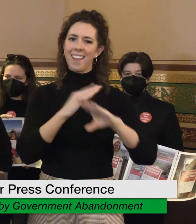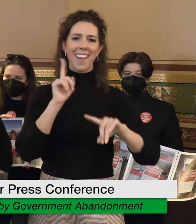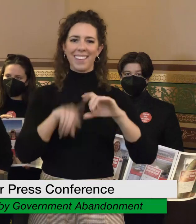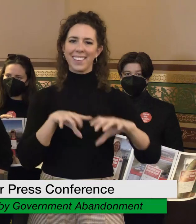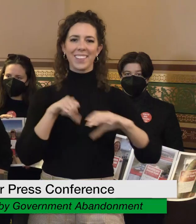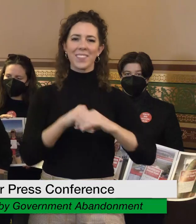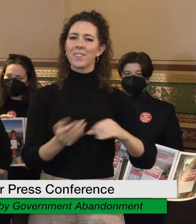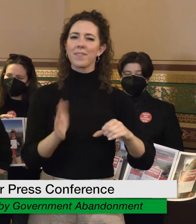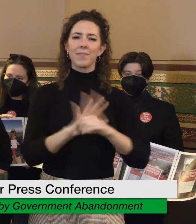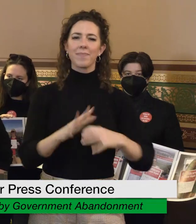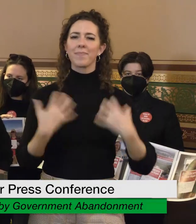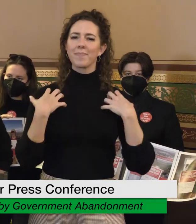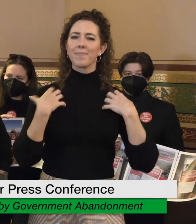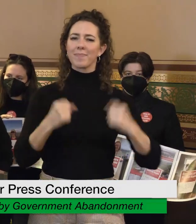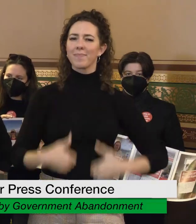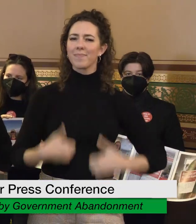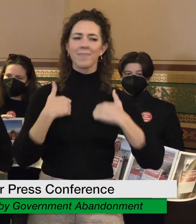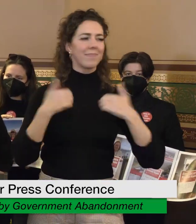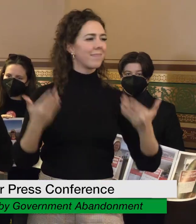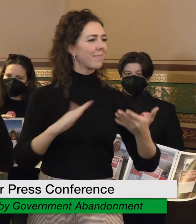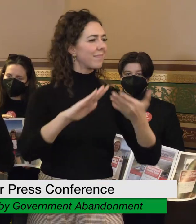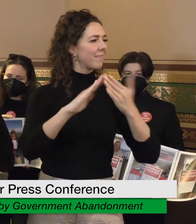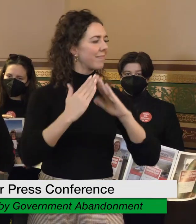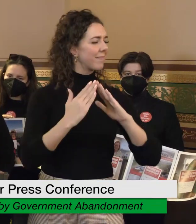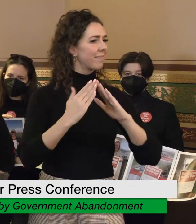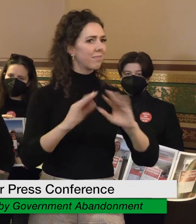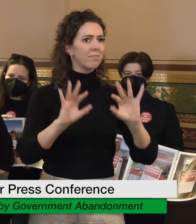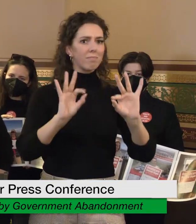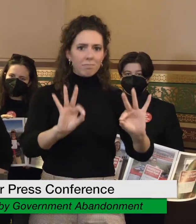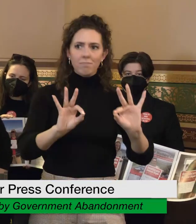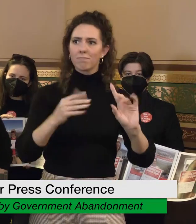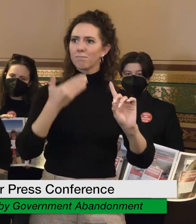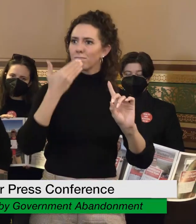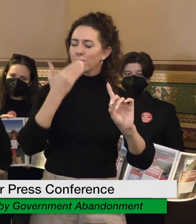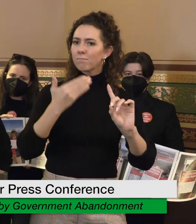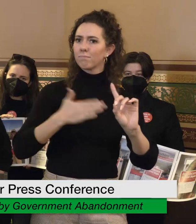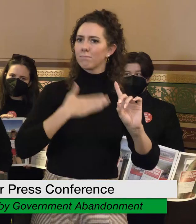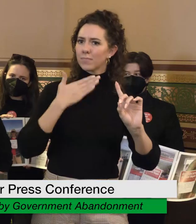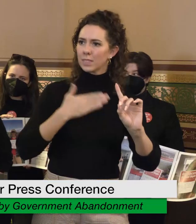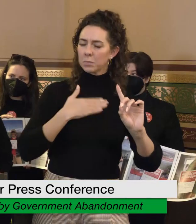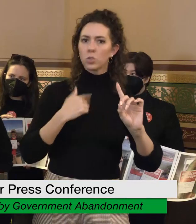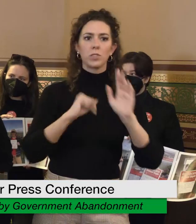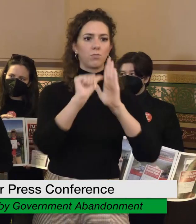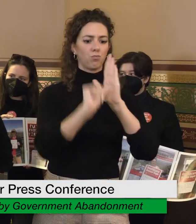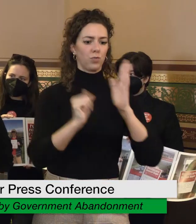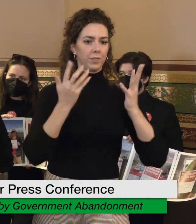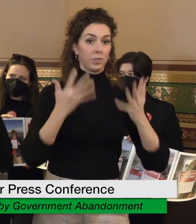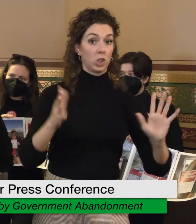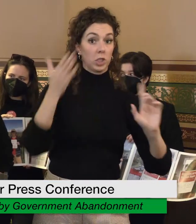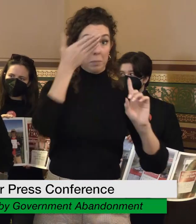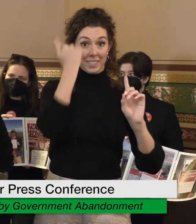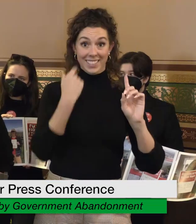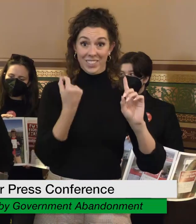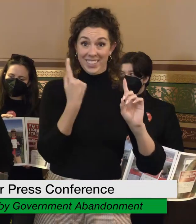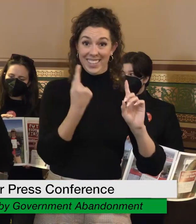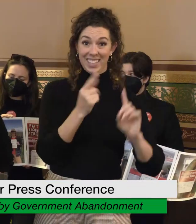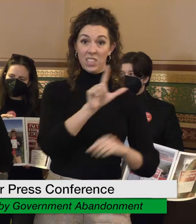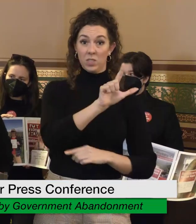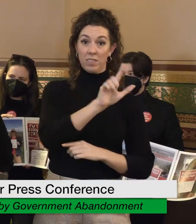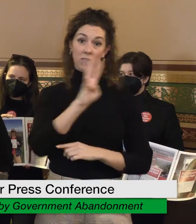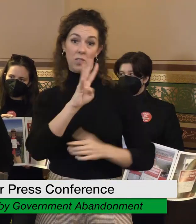community. It's good that I received the procedure when I did, because I am one of the